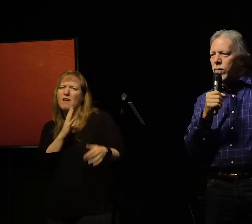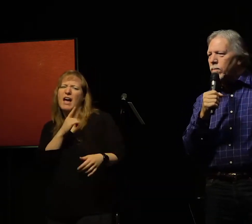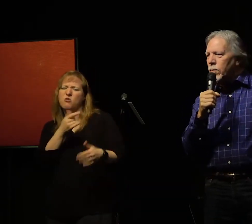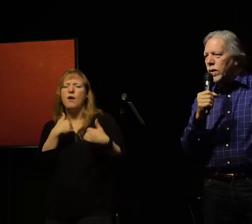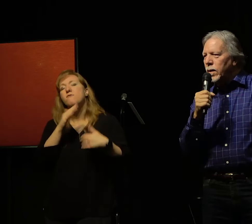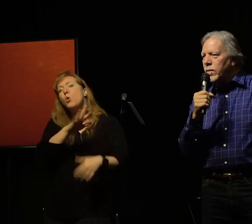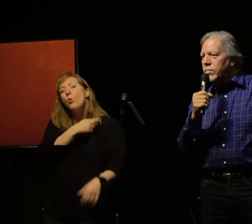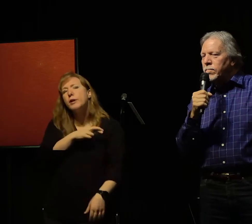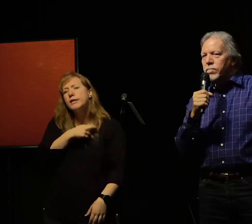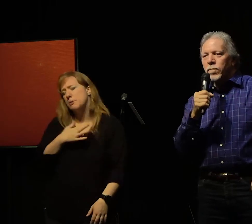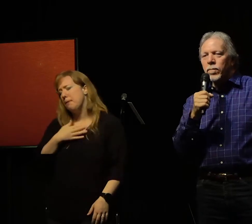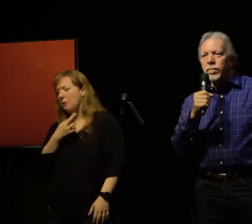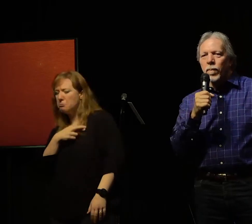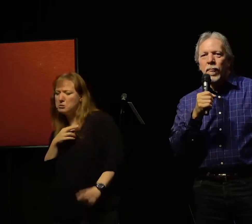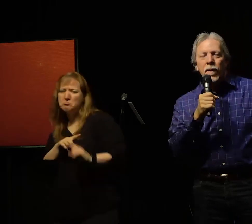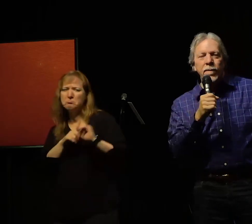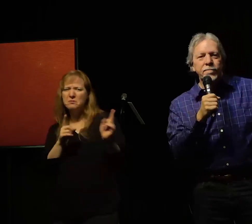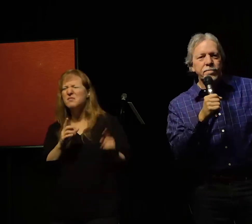we're all good.